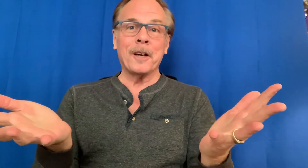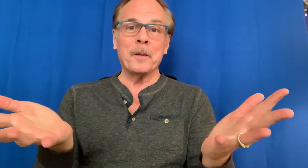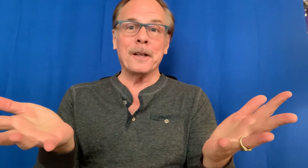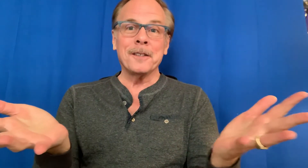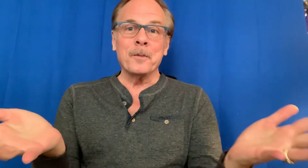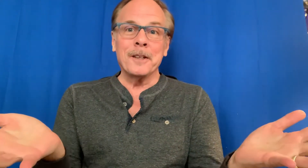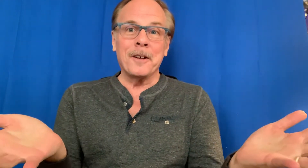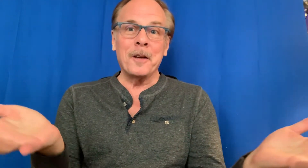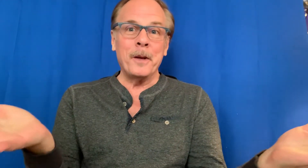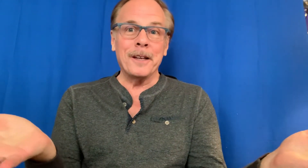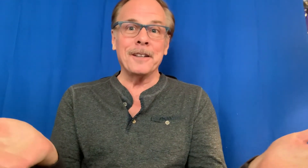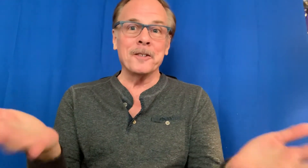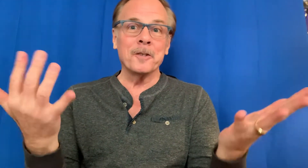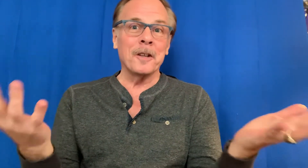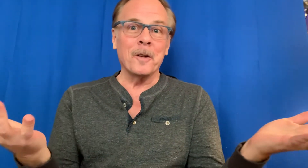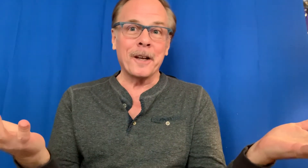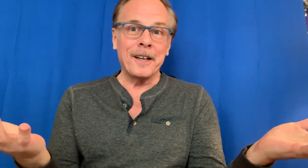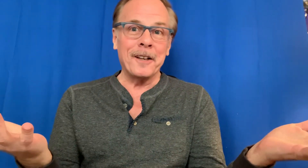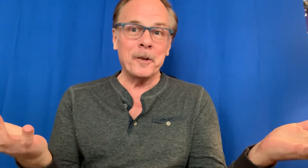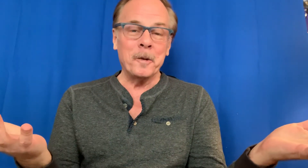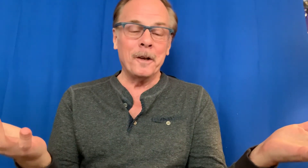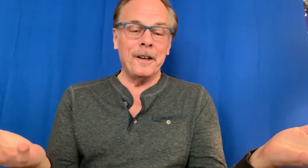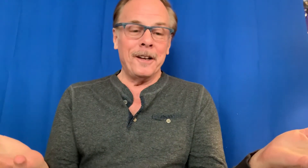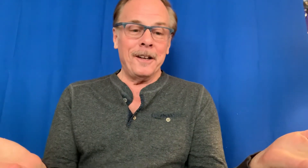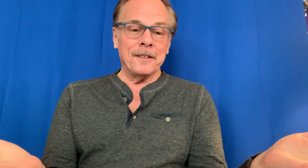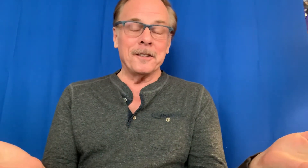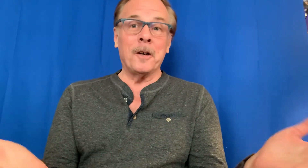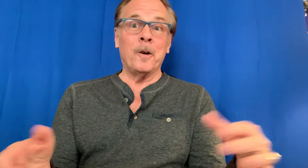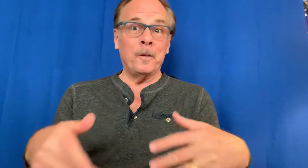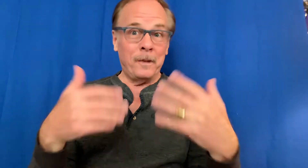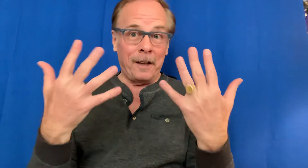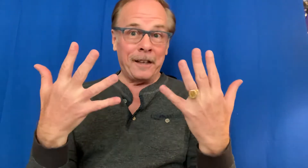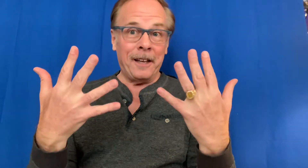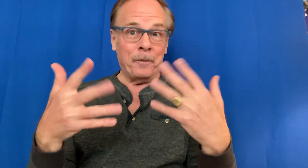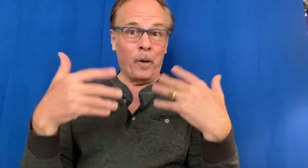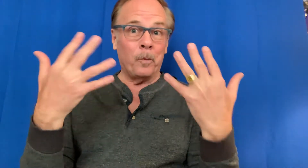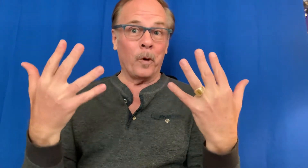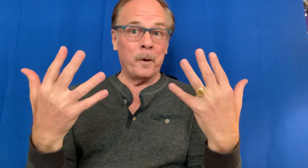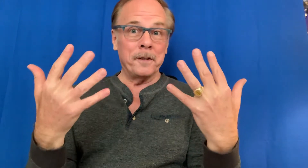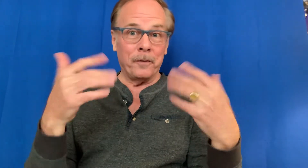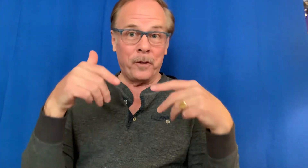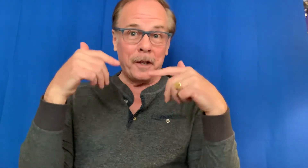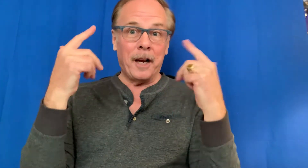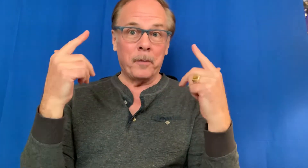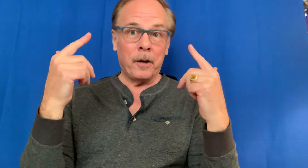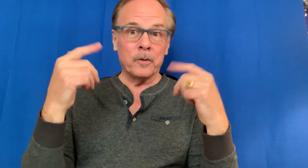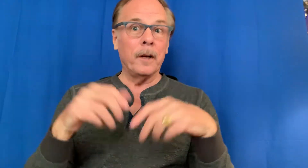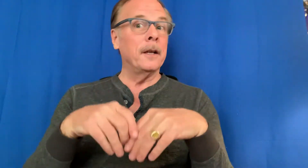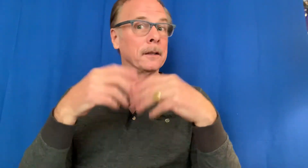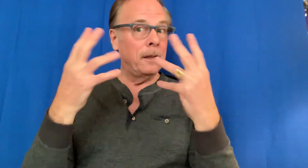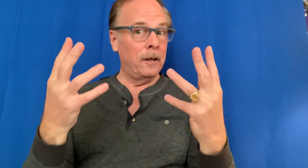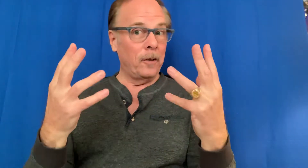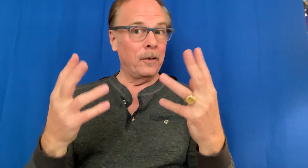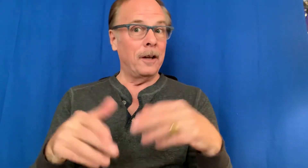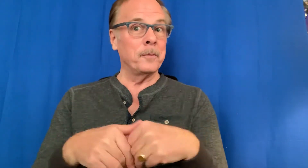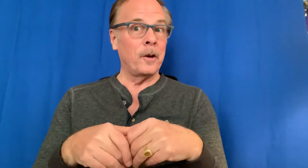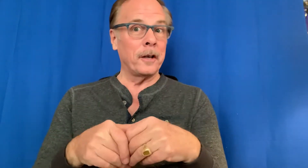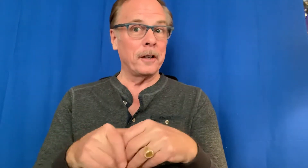about something, are they paying attention? Are they looking at you? So, again, one more reason for the eyebrows raised. Hello, I'm talking about